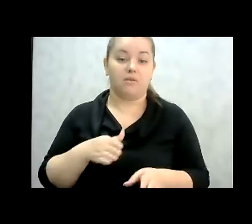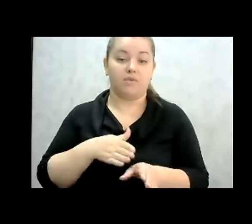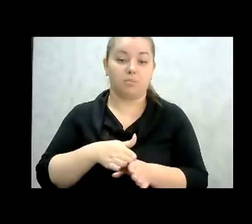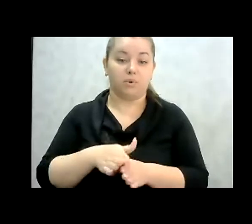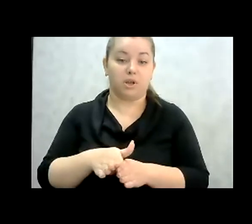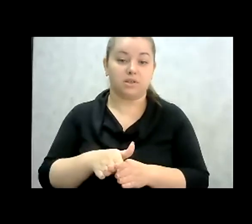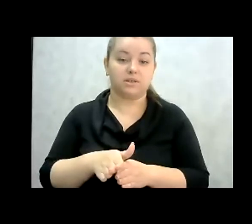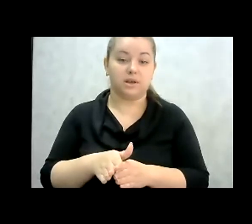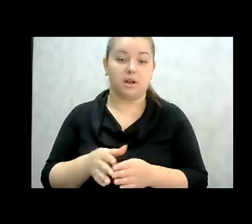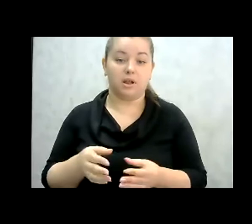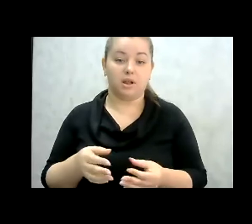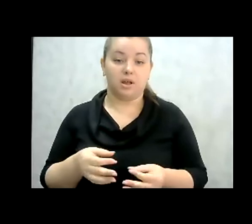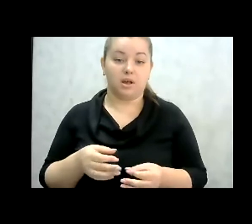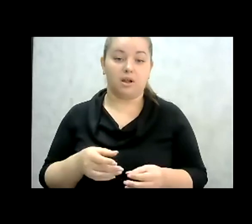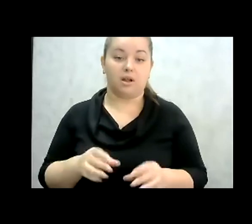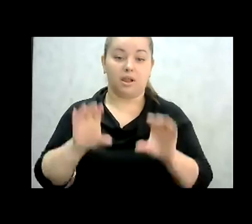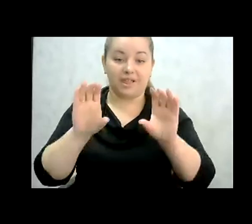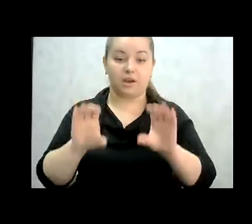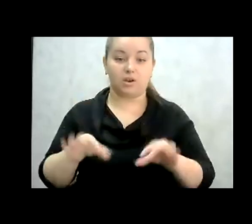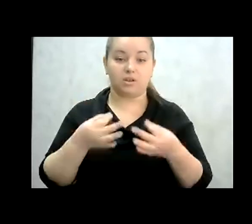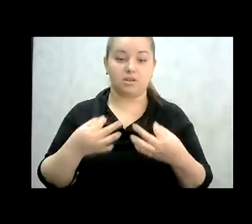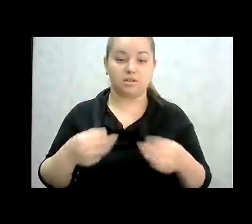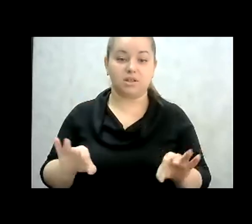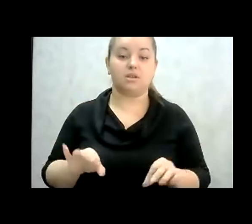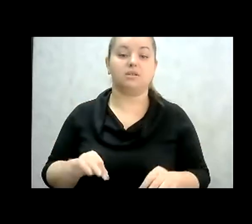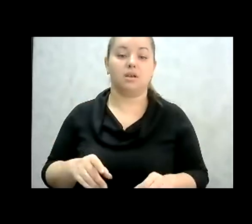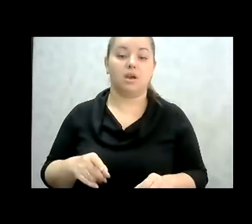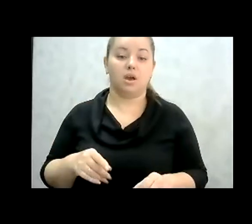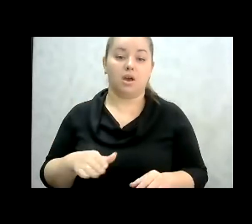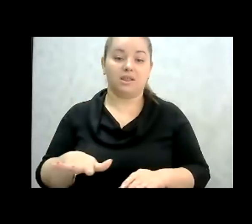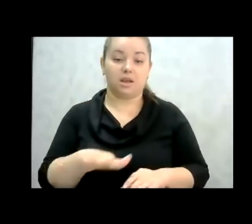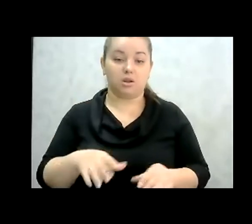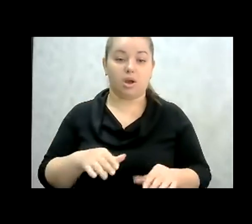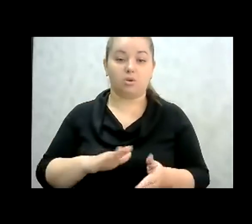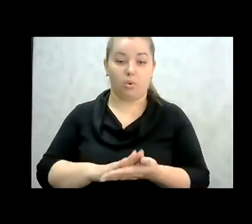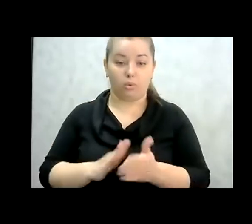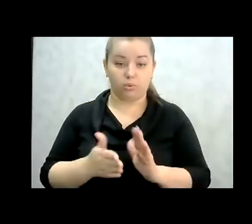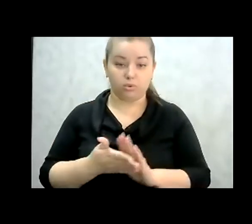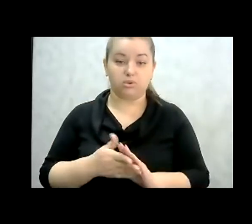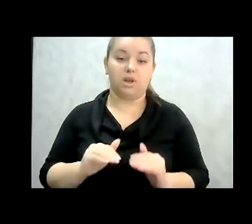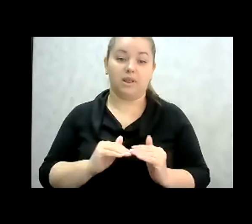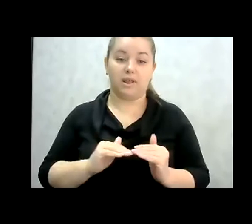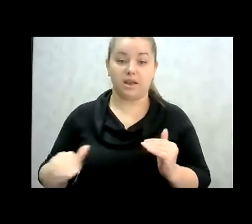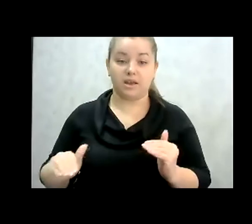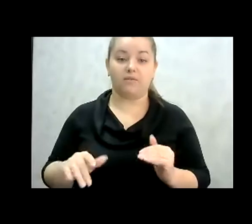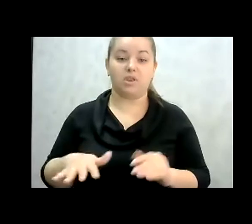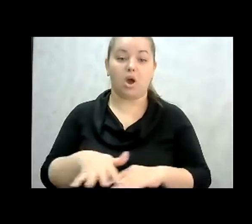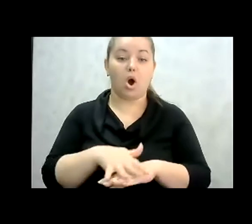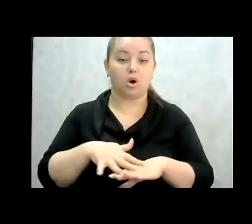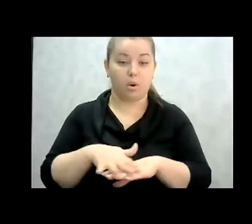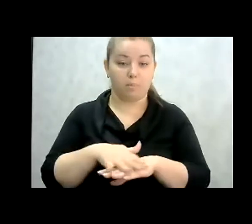and this election legitimized, so to speak, the new system of administrative